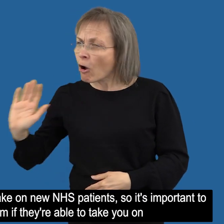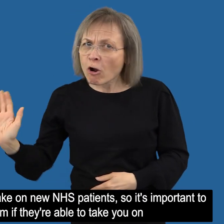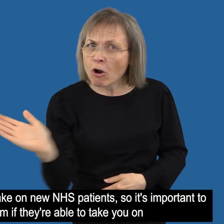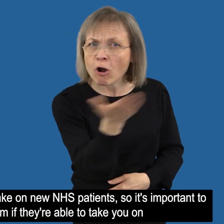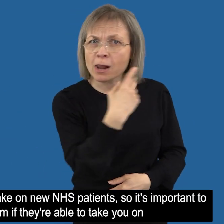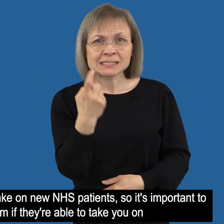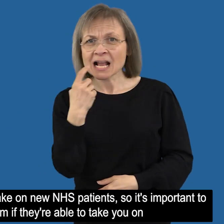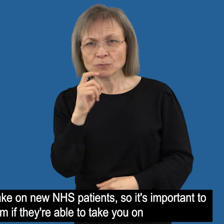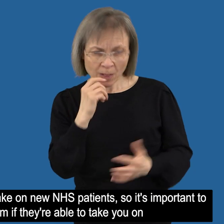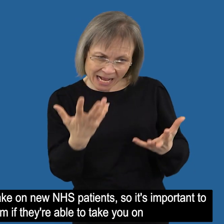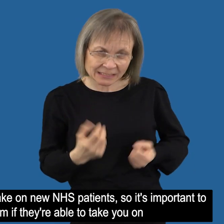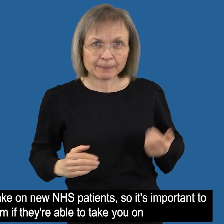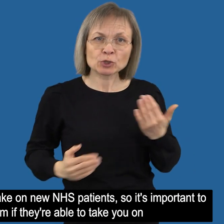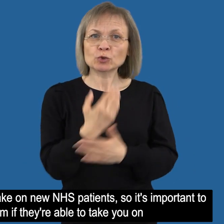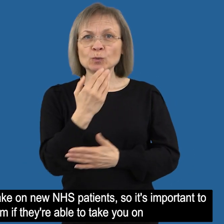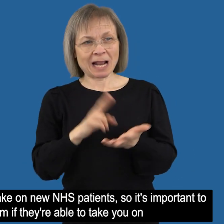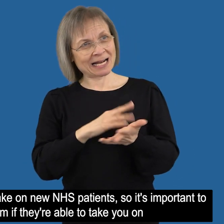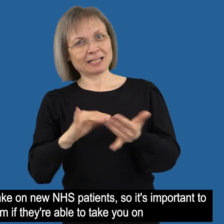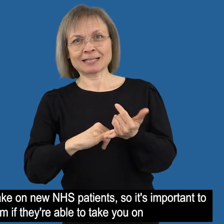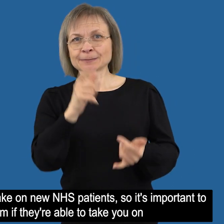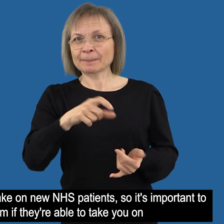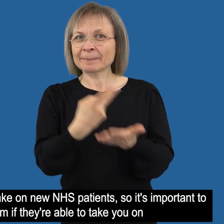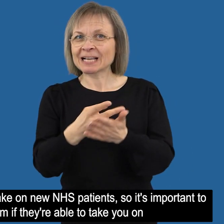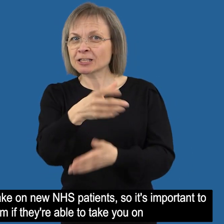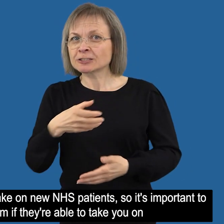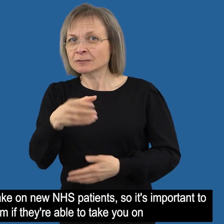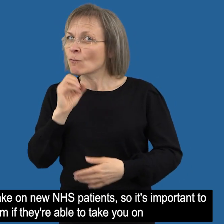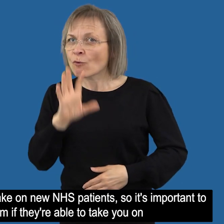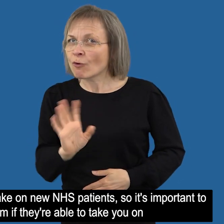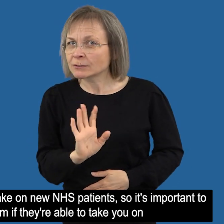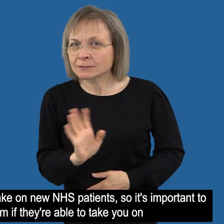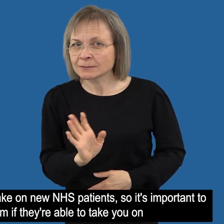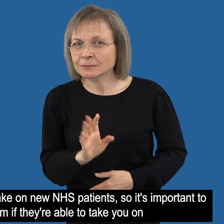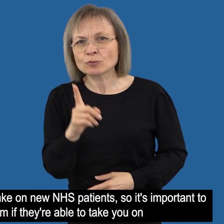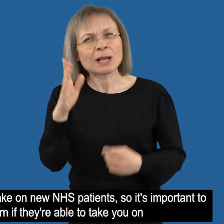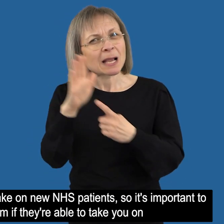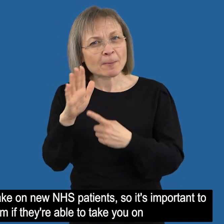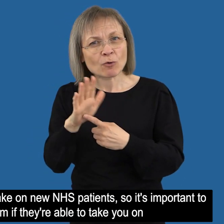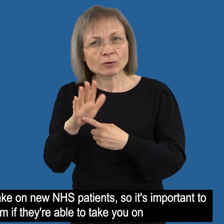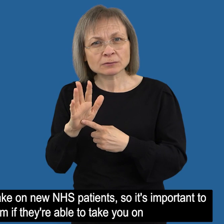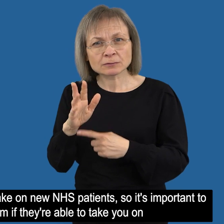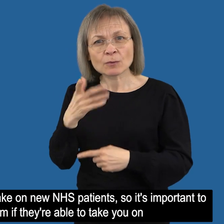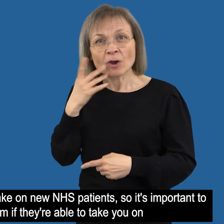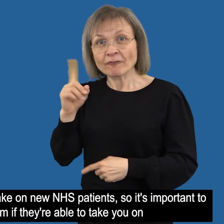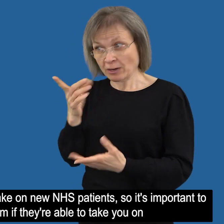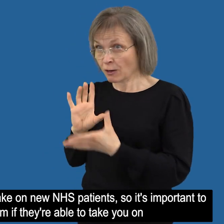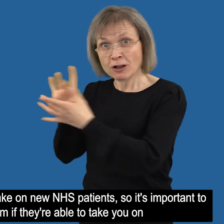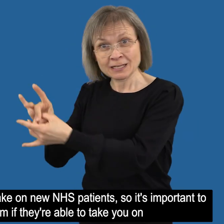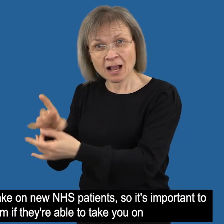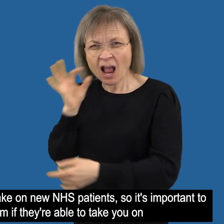Not all dentists will take on new NHS patients, so it's important to ask them if they're able to take you on as an NHS